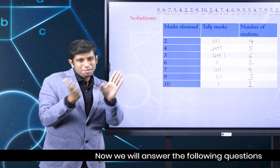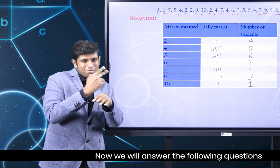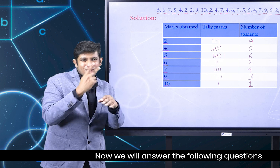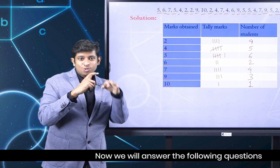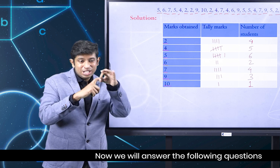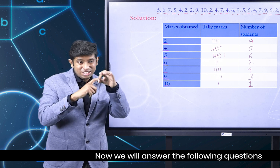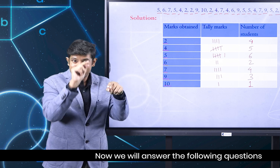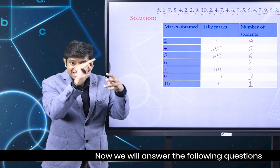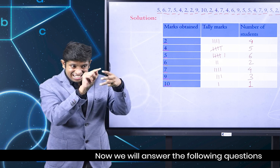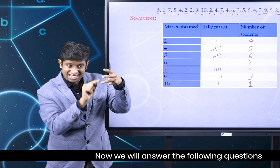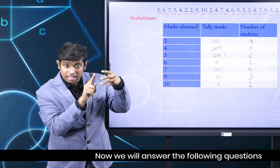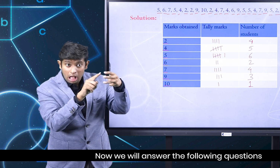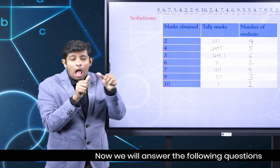Now we will answer the following questions.